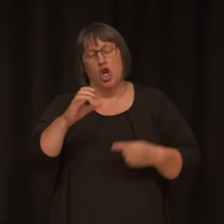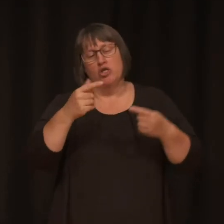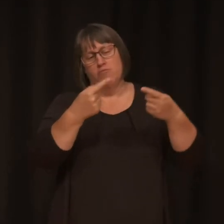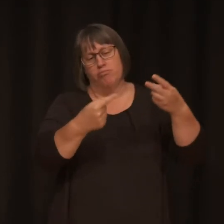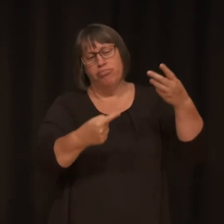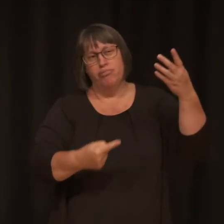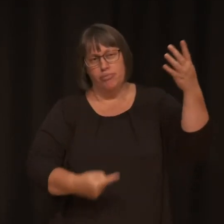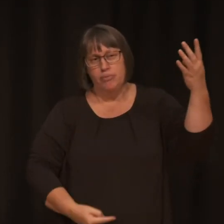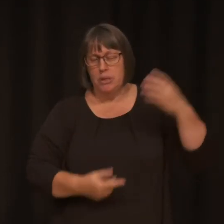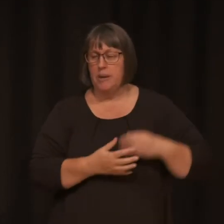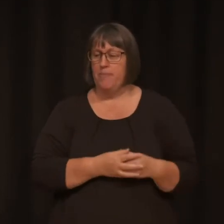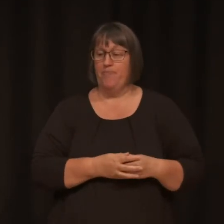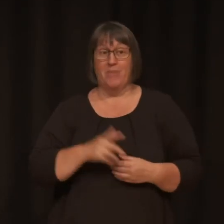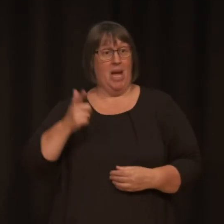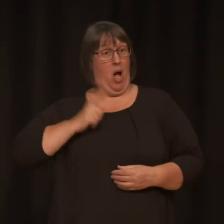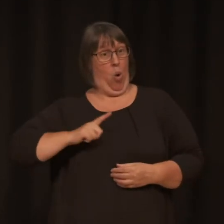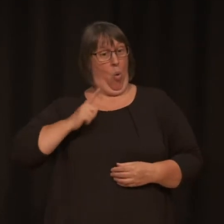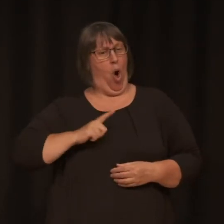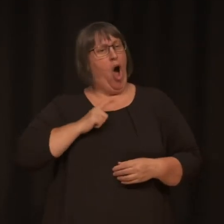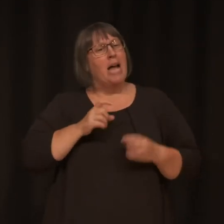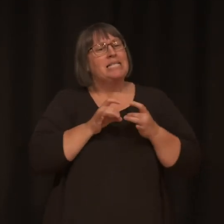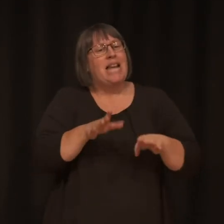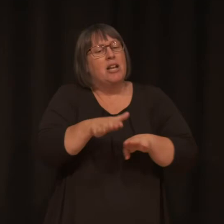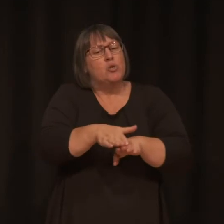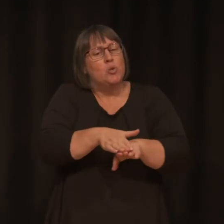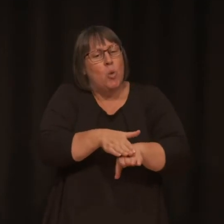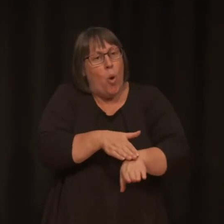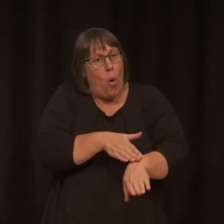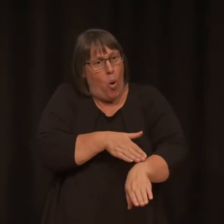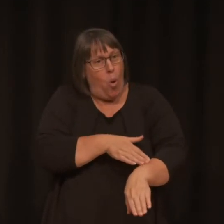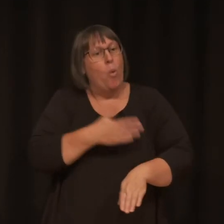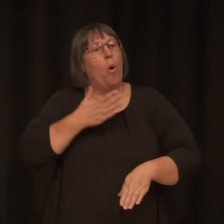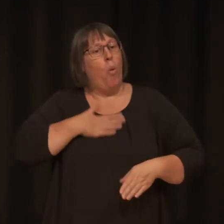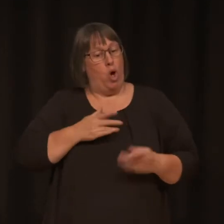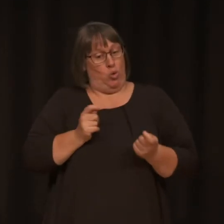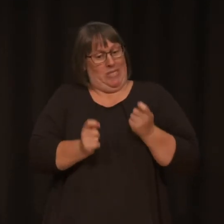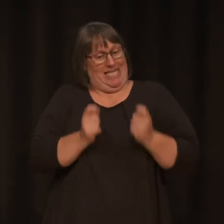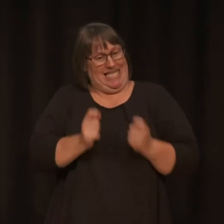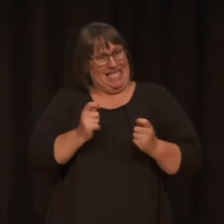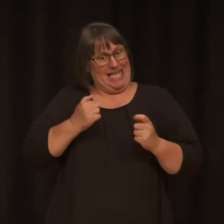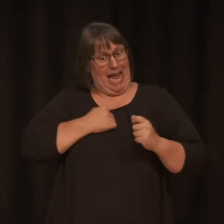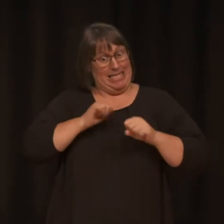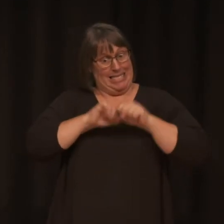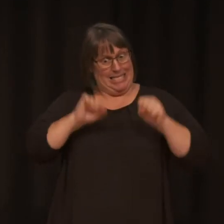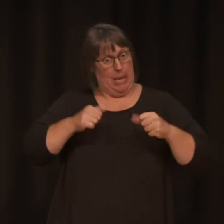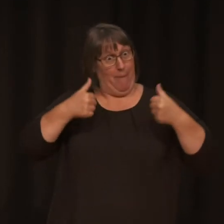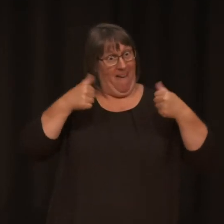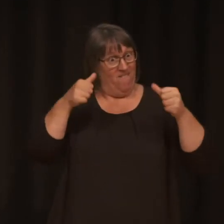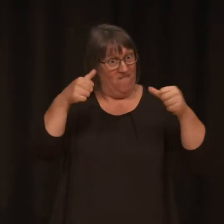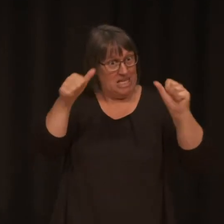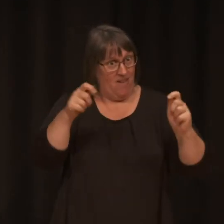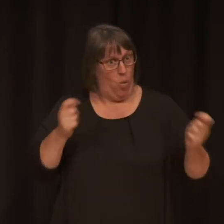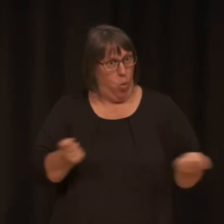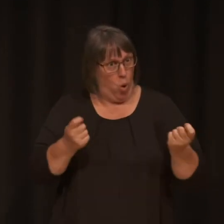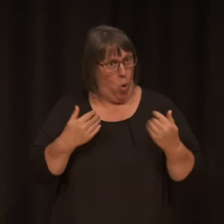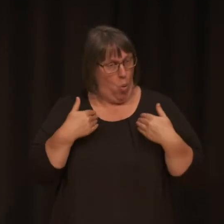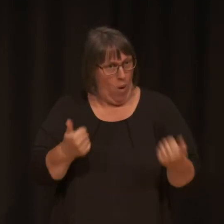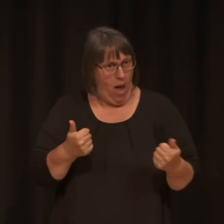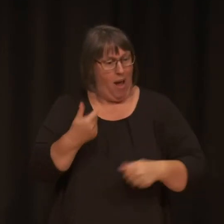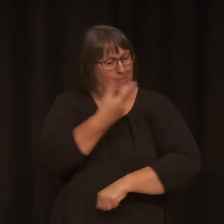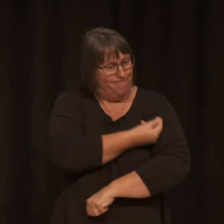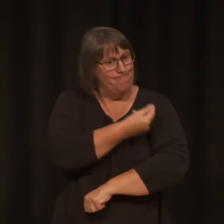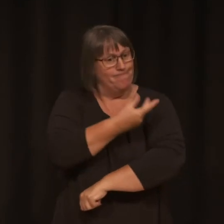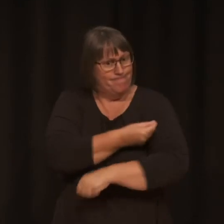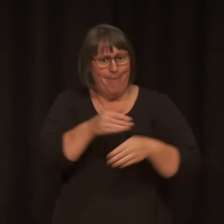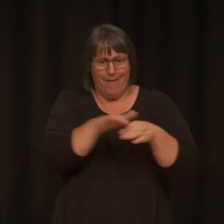on. The reason we've started gradually is that gives us the chance to test our systems. And of course, as you can imagine, as we move into